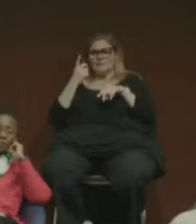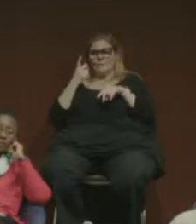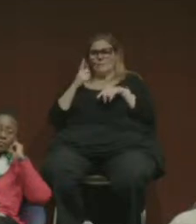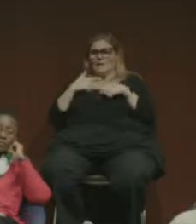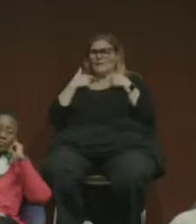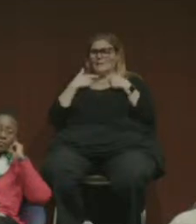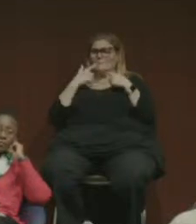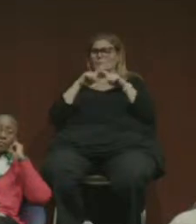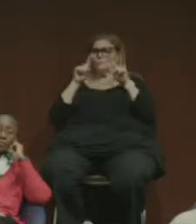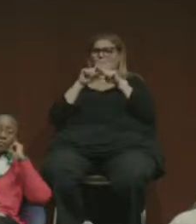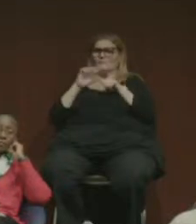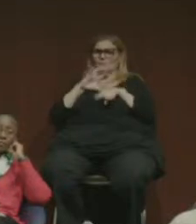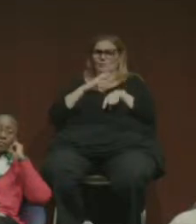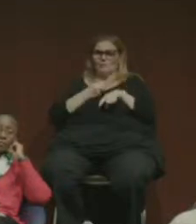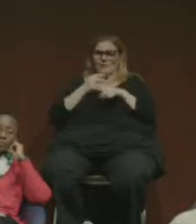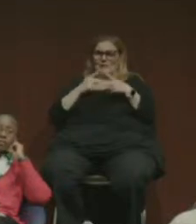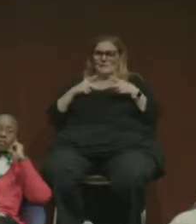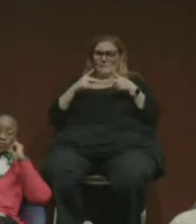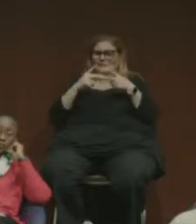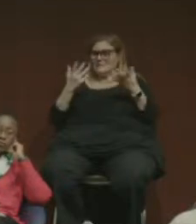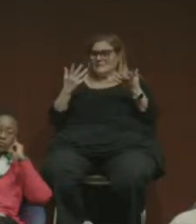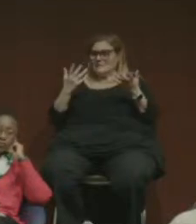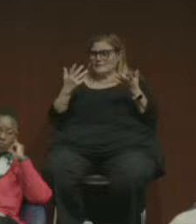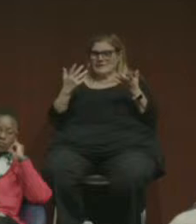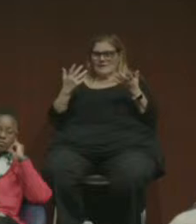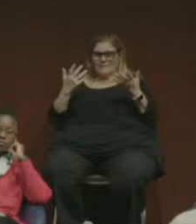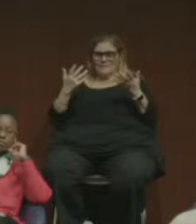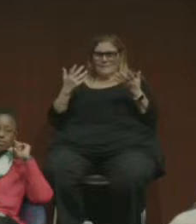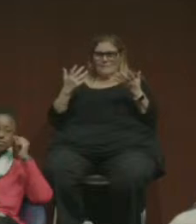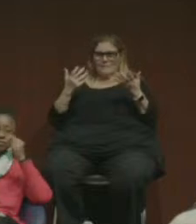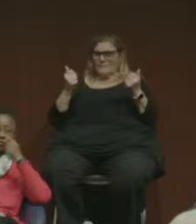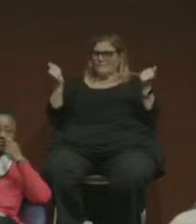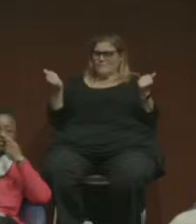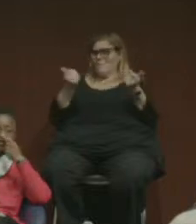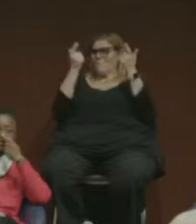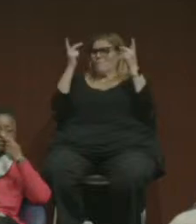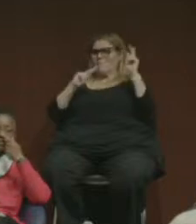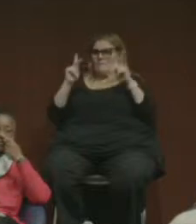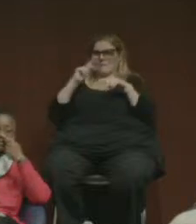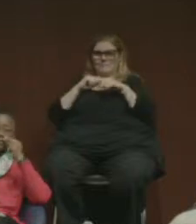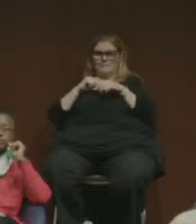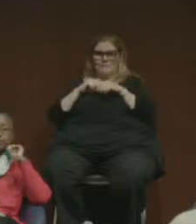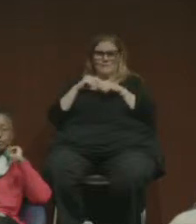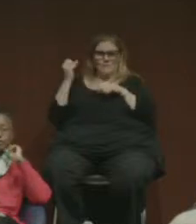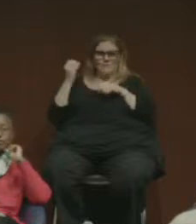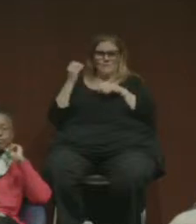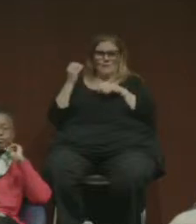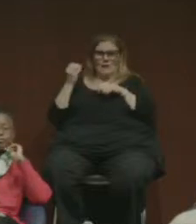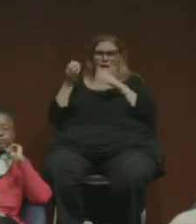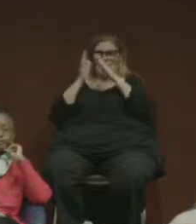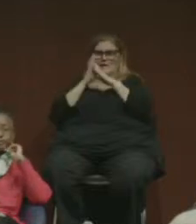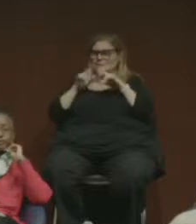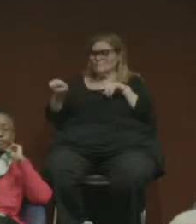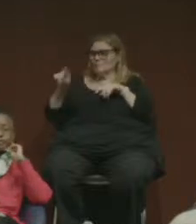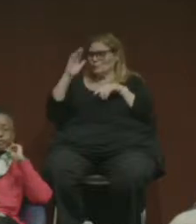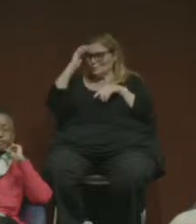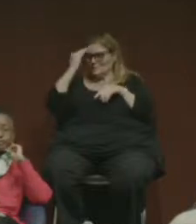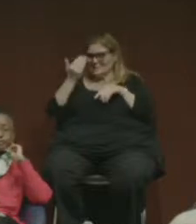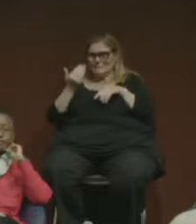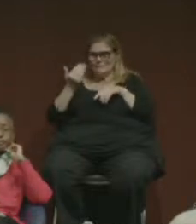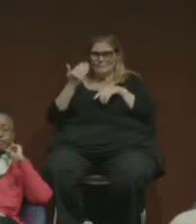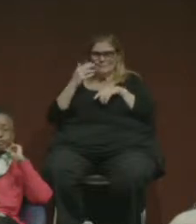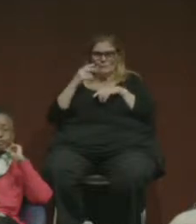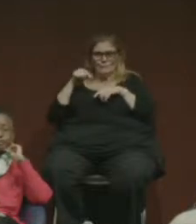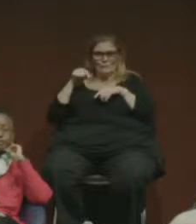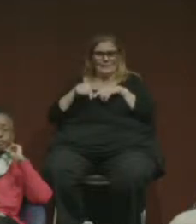many different spaces, I no longer have a home, but I have, like, all my peoples, right? And so, like, I ask you, because you seem to be doing